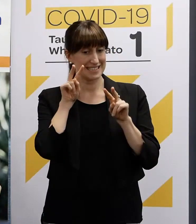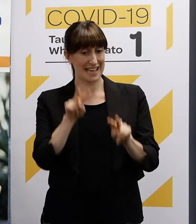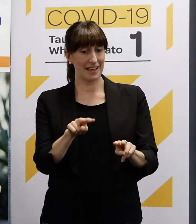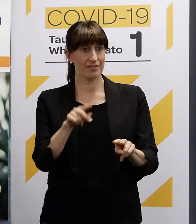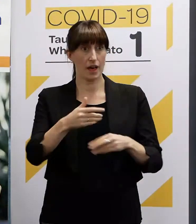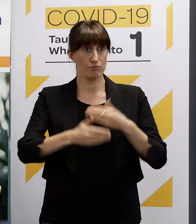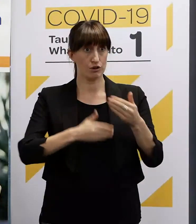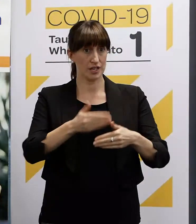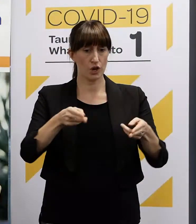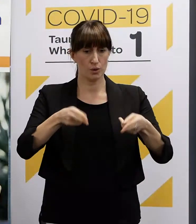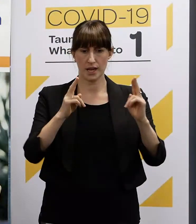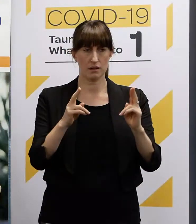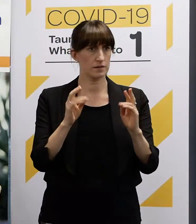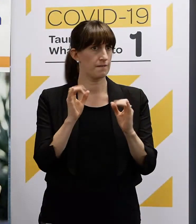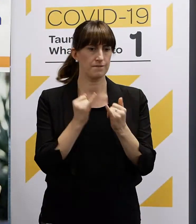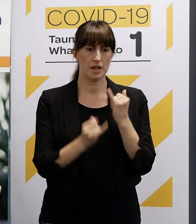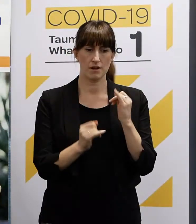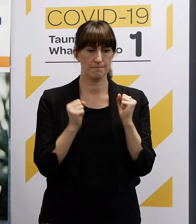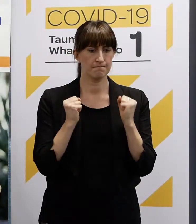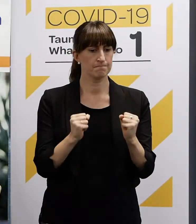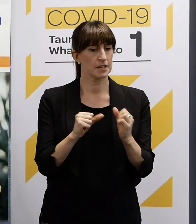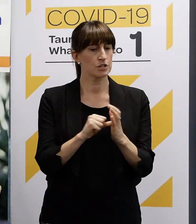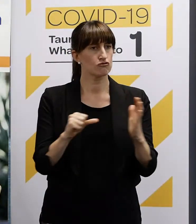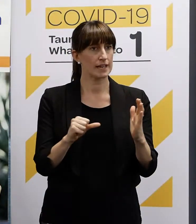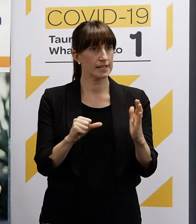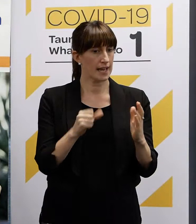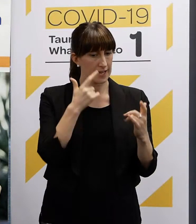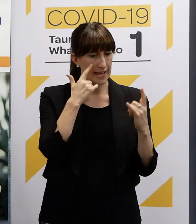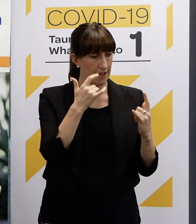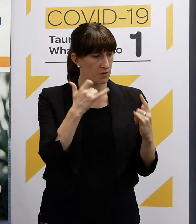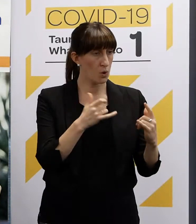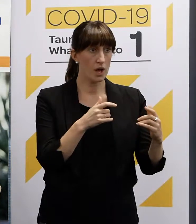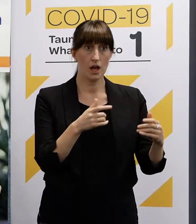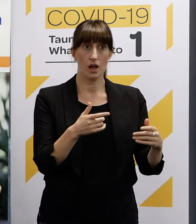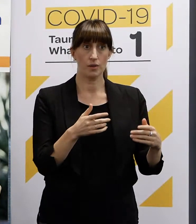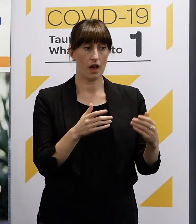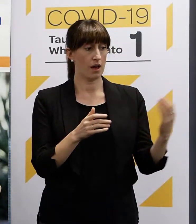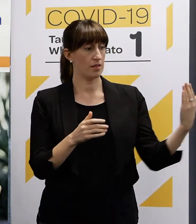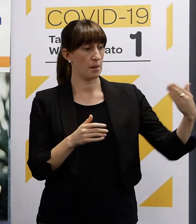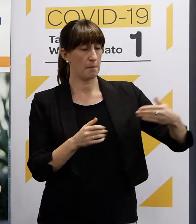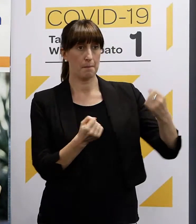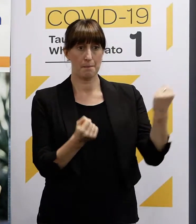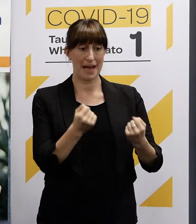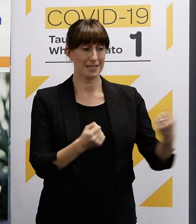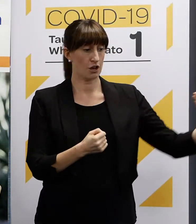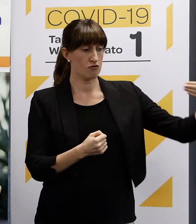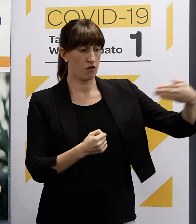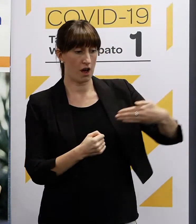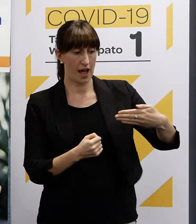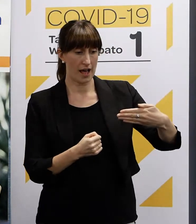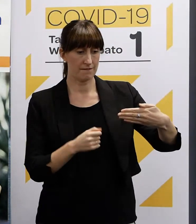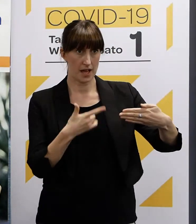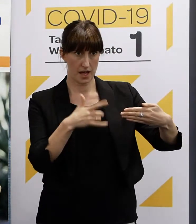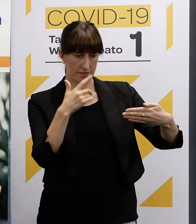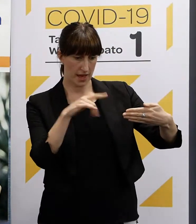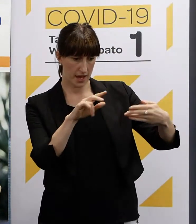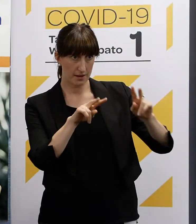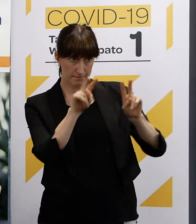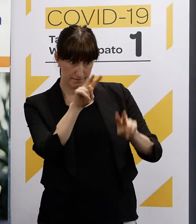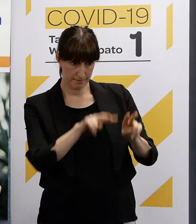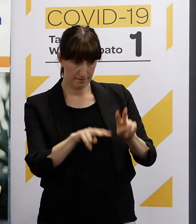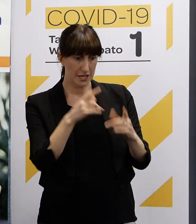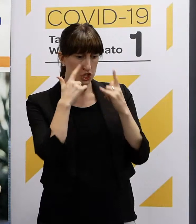to check people in off the buses or other transport, and then to get them up to their rooms in a way that is safe, of course, for